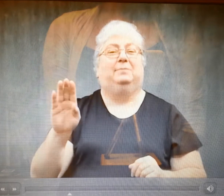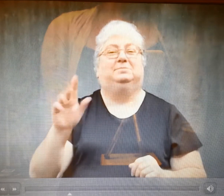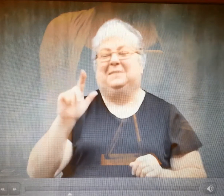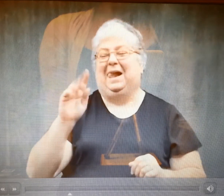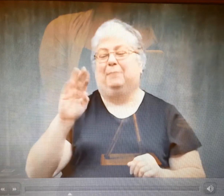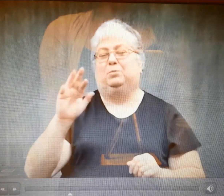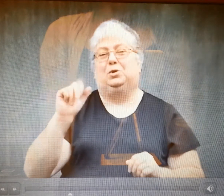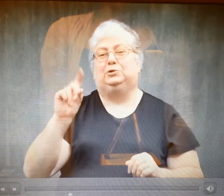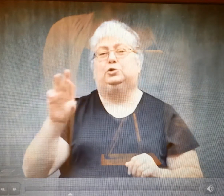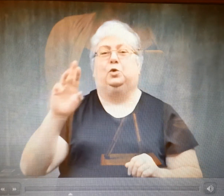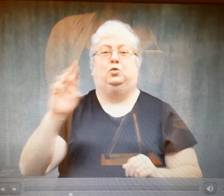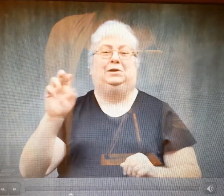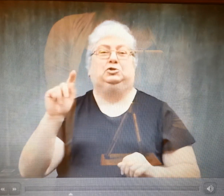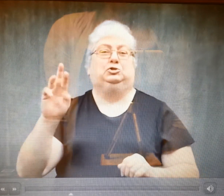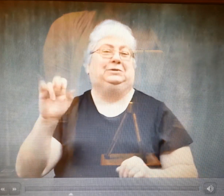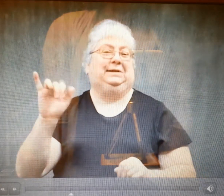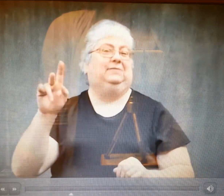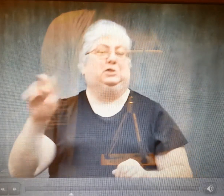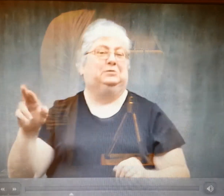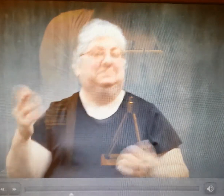1 Labrador Retriever.